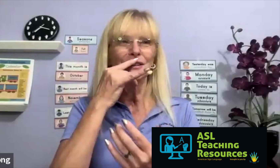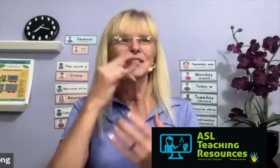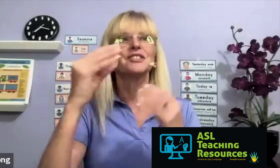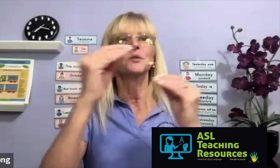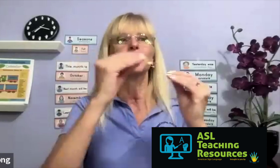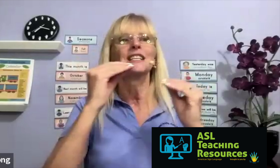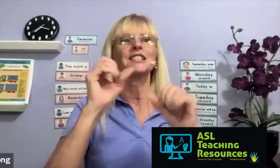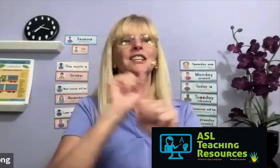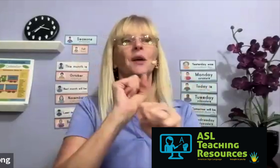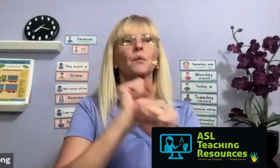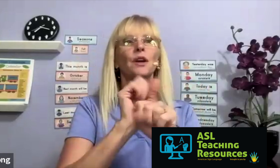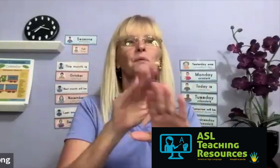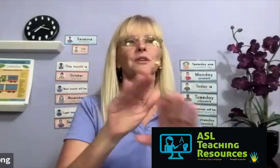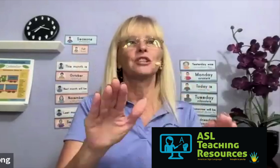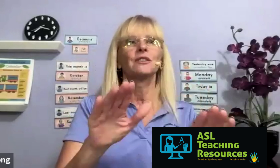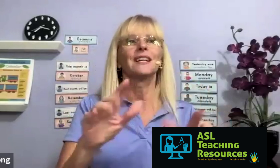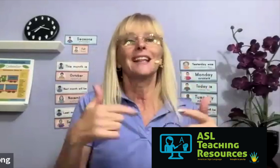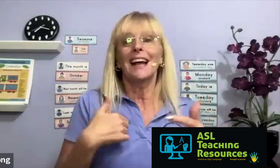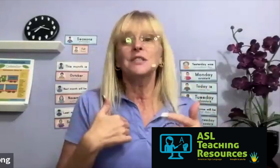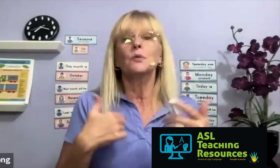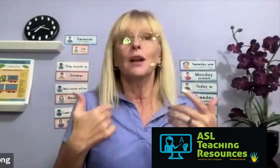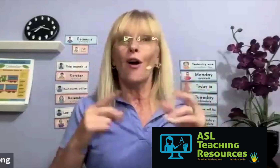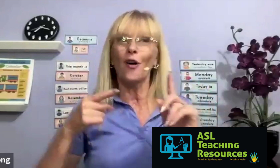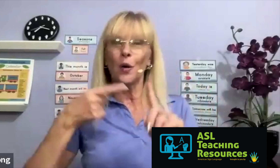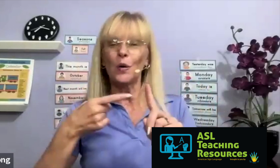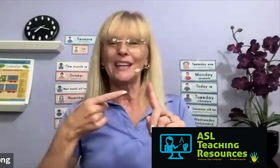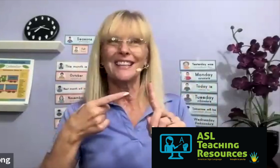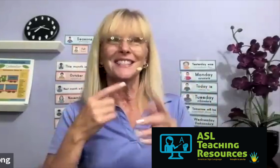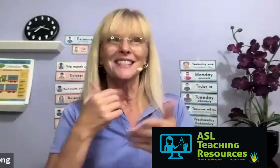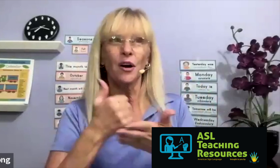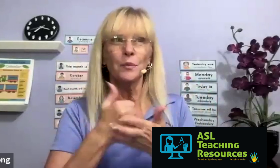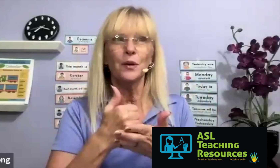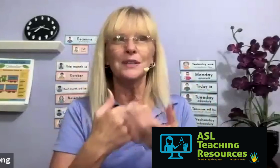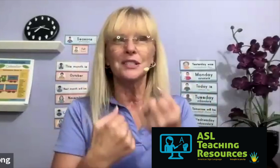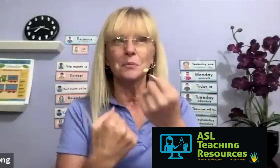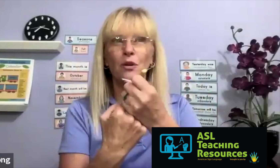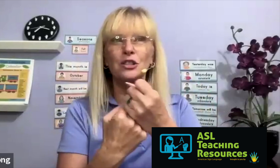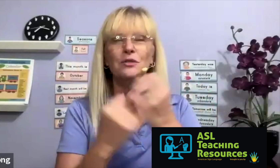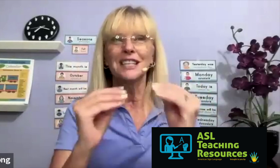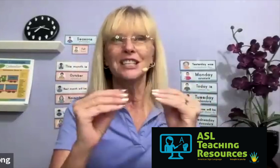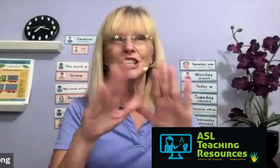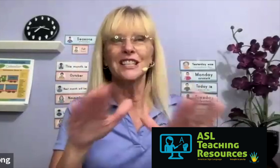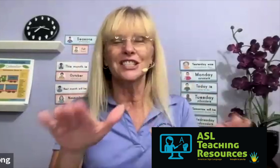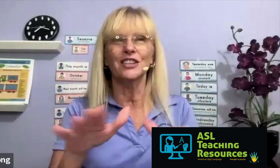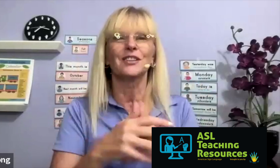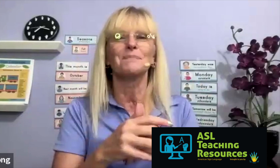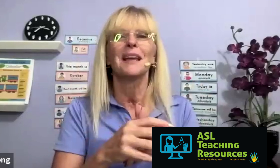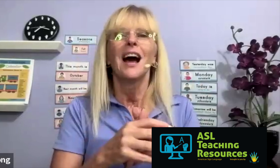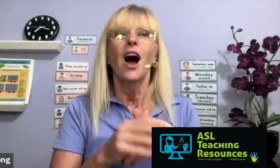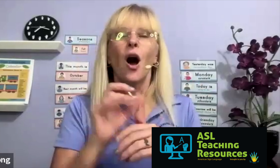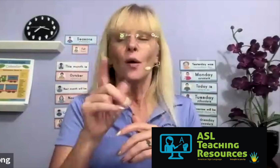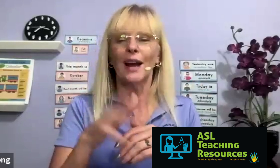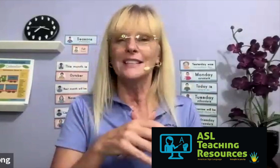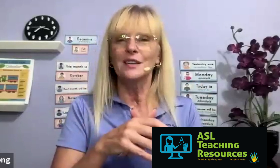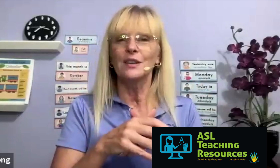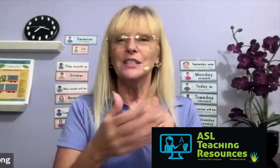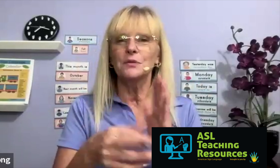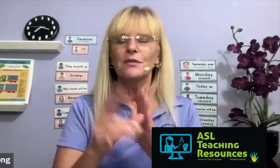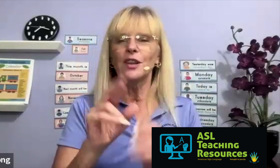because you're teaching and working with children. And that's what our goal is, to help you and support you teaching these children. Okay, so let's review that